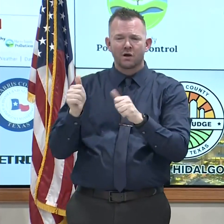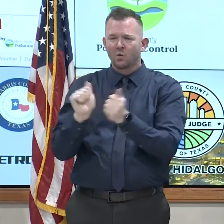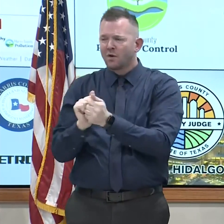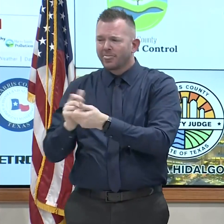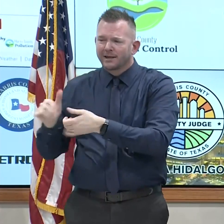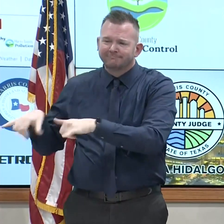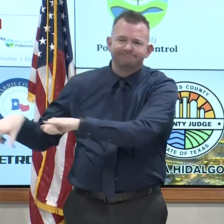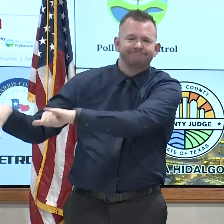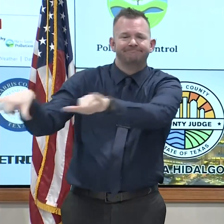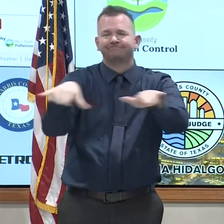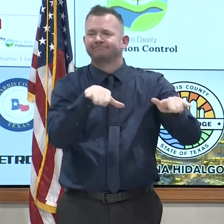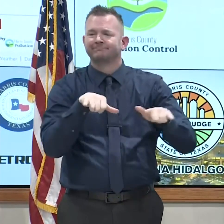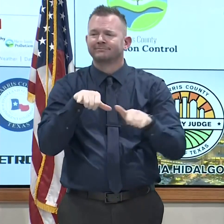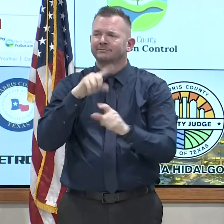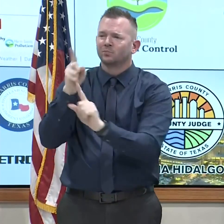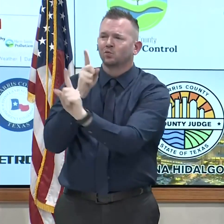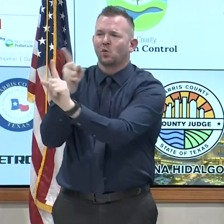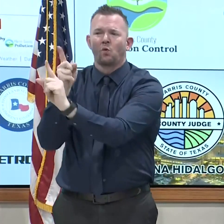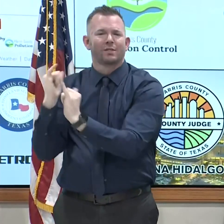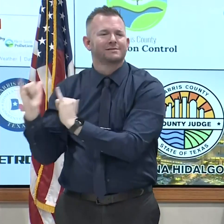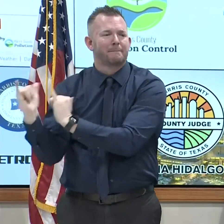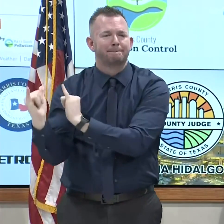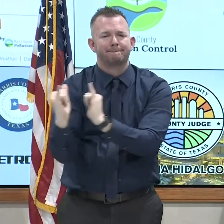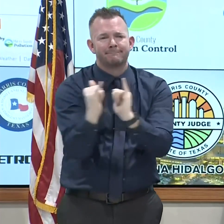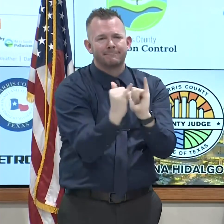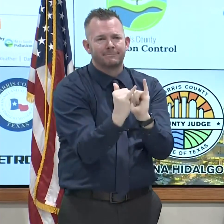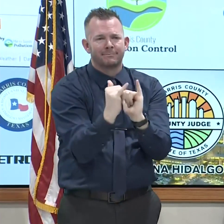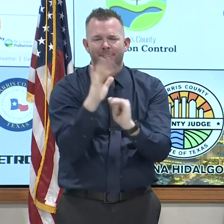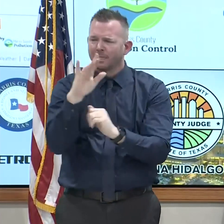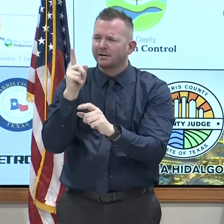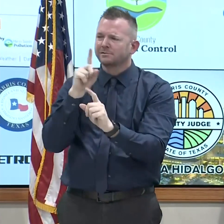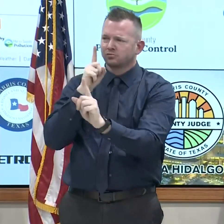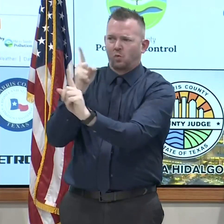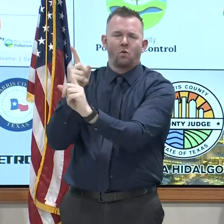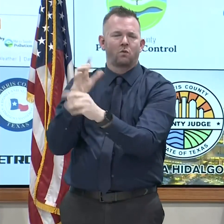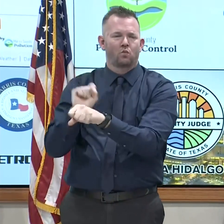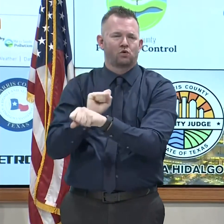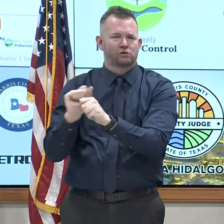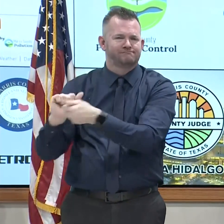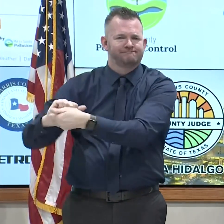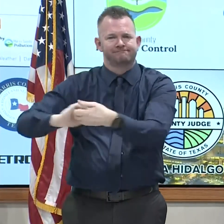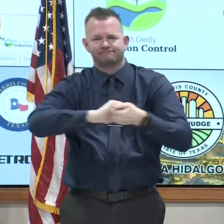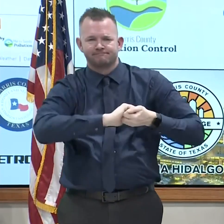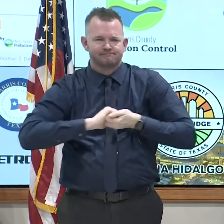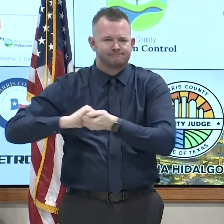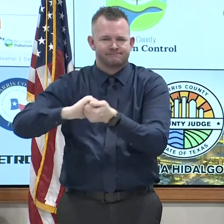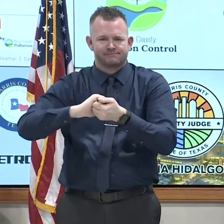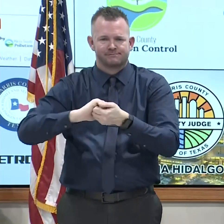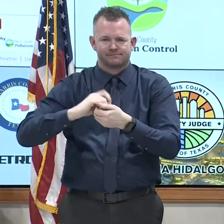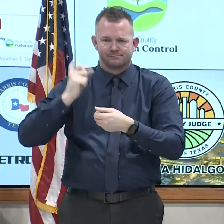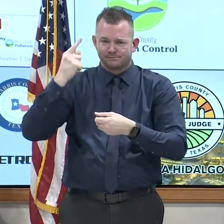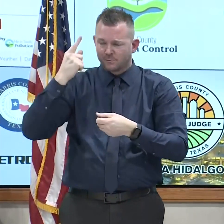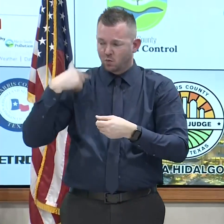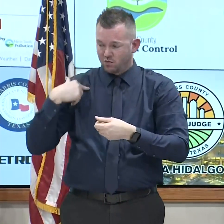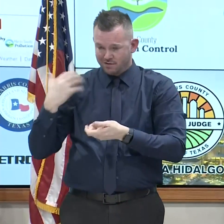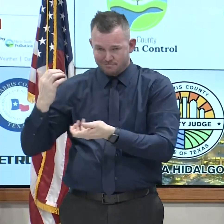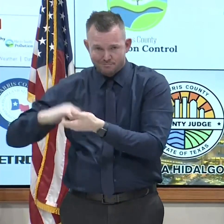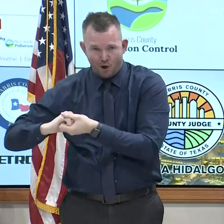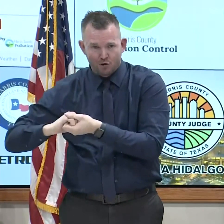historic partnership is about today. Before I turn it over to the next speaker, I want to